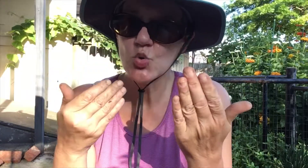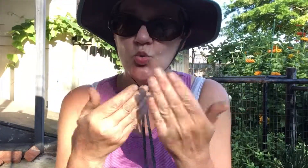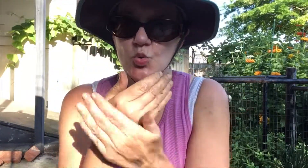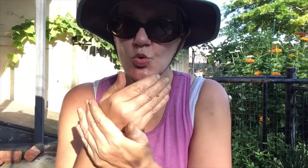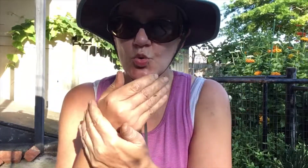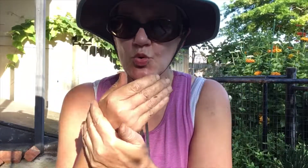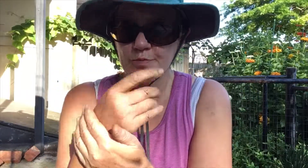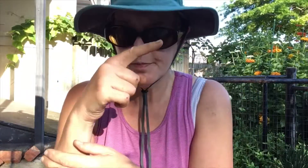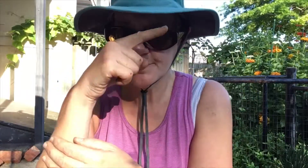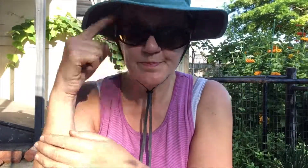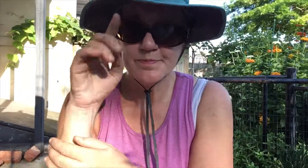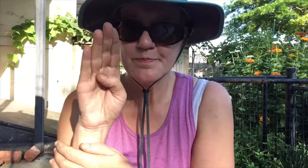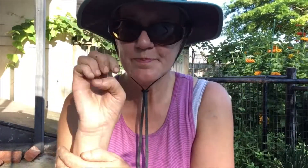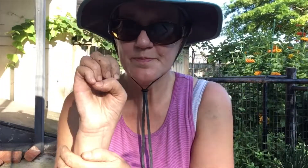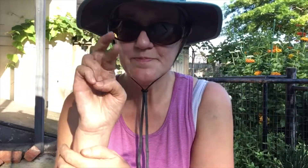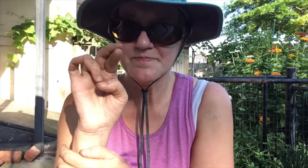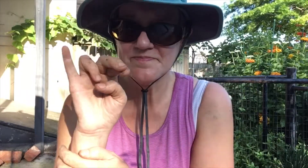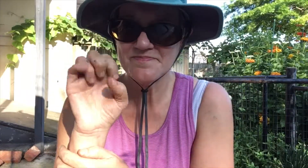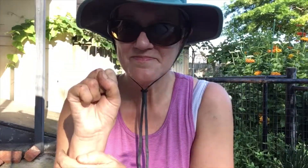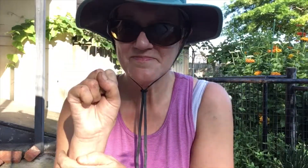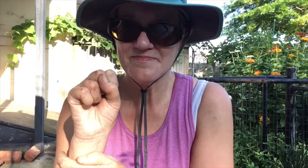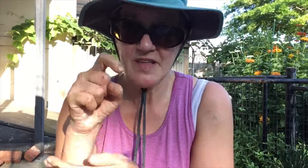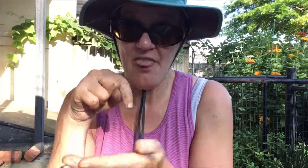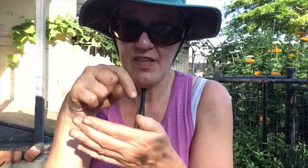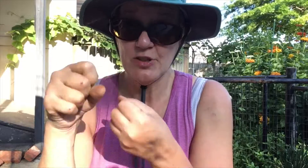need to support the new blackberries.